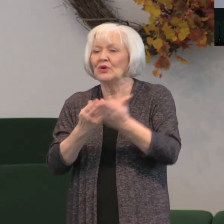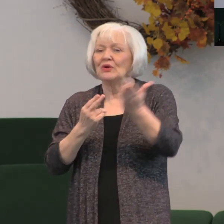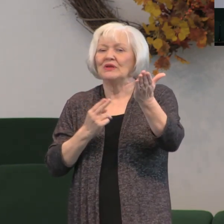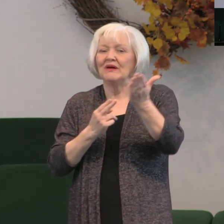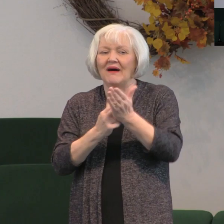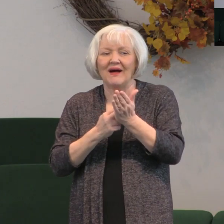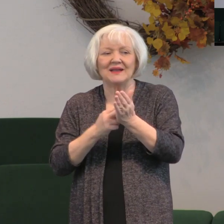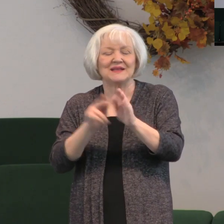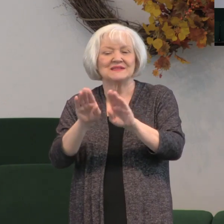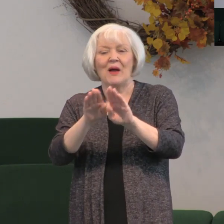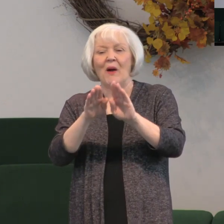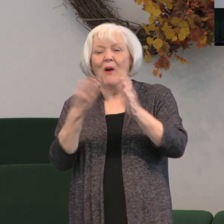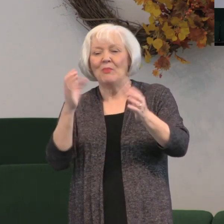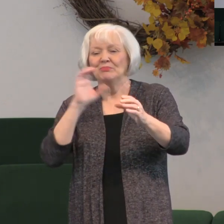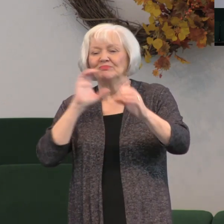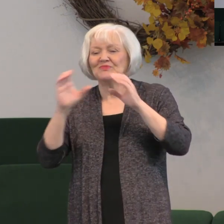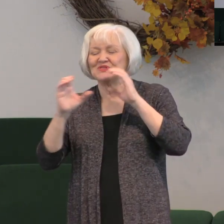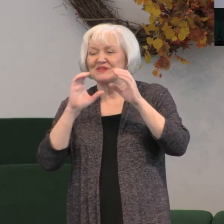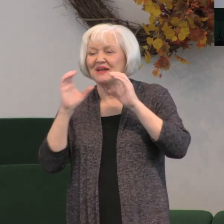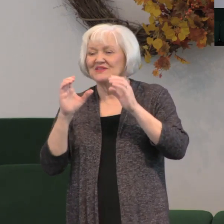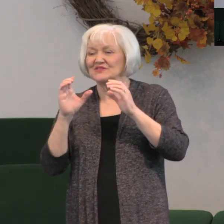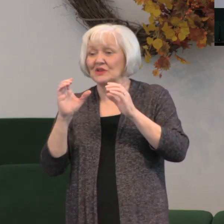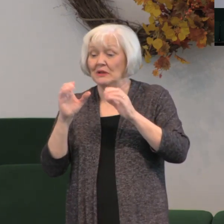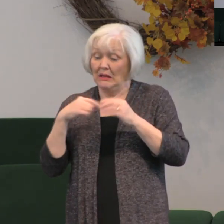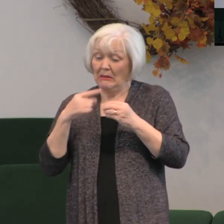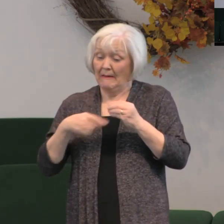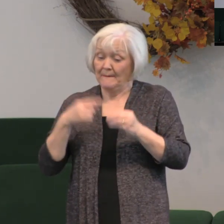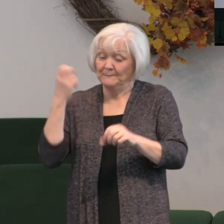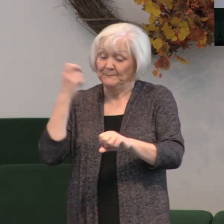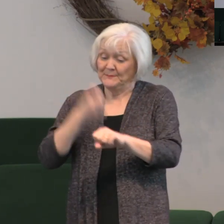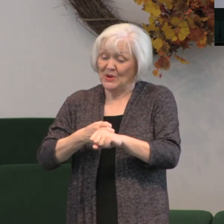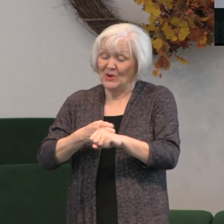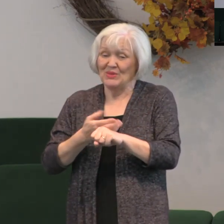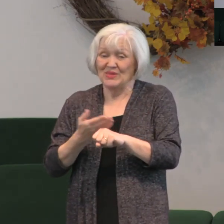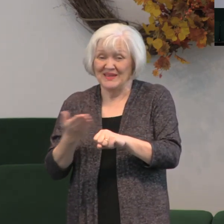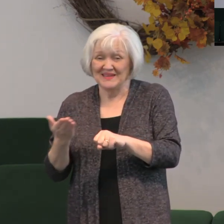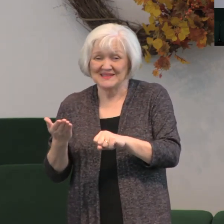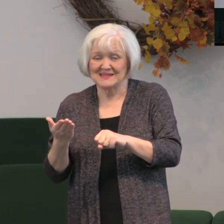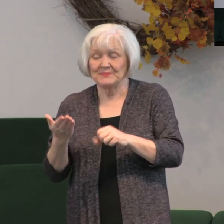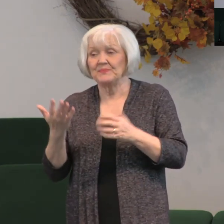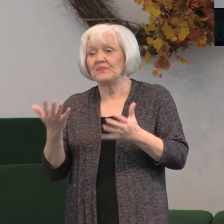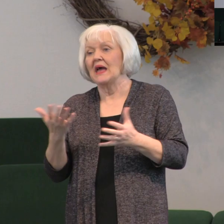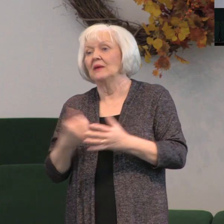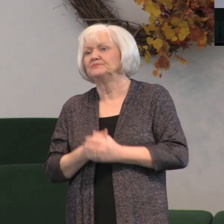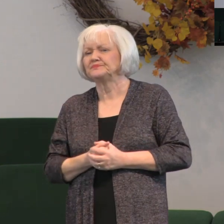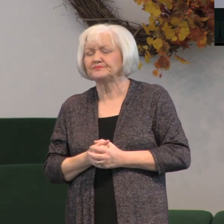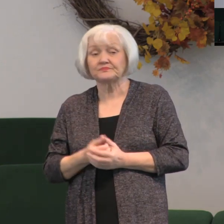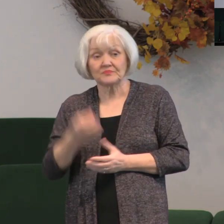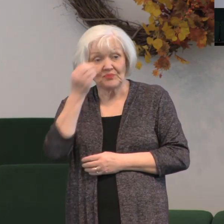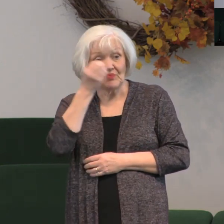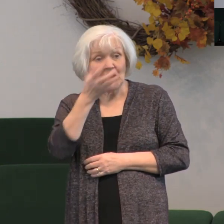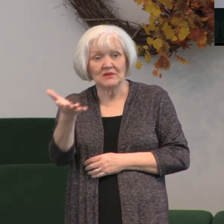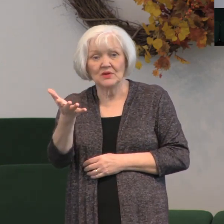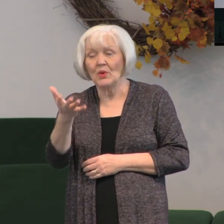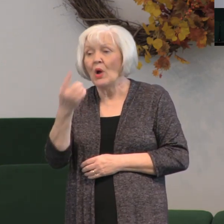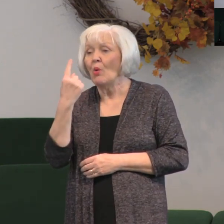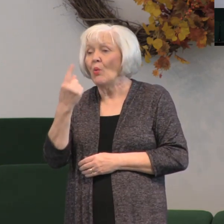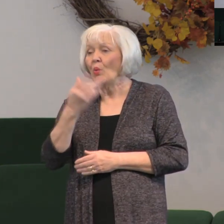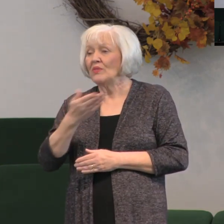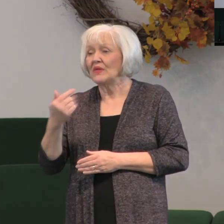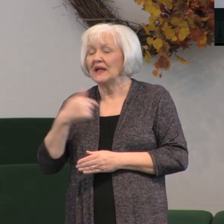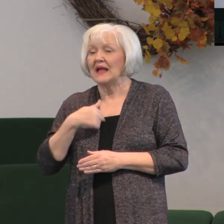open conversation with people about very hard things. And I want to say one thing this morning that I am not talking